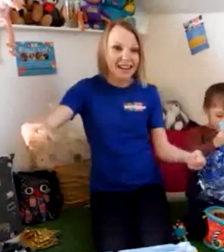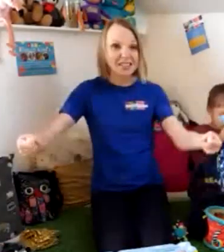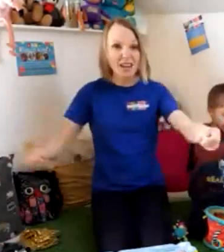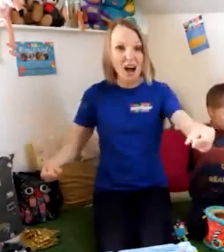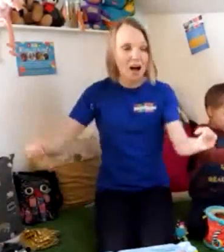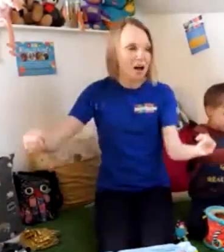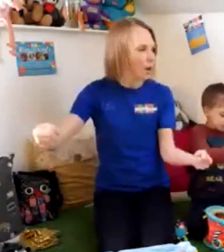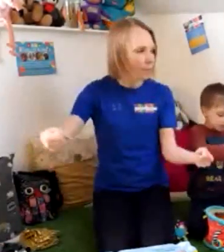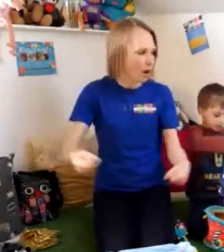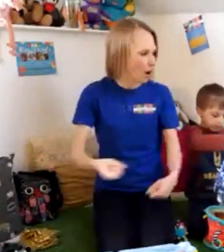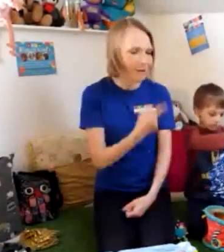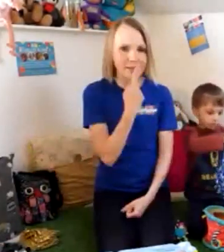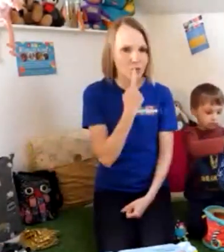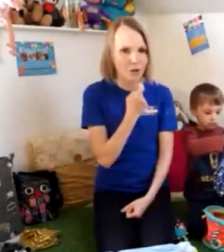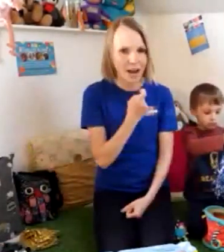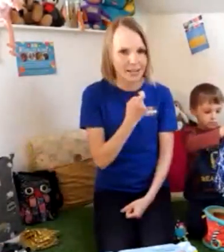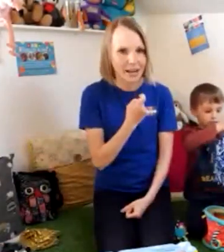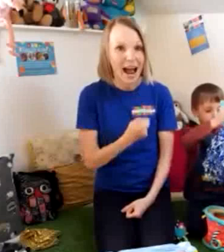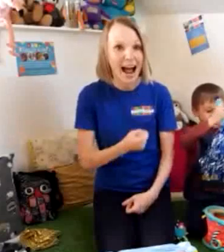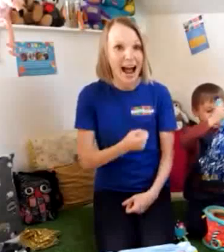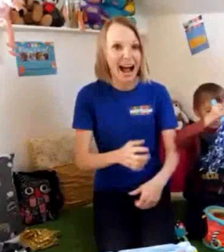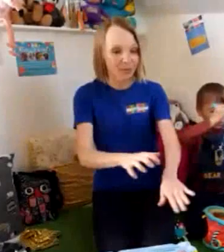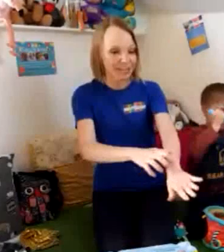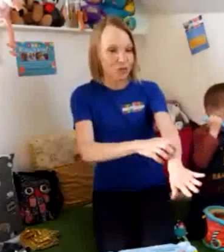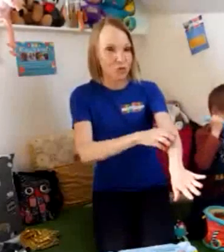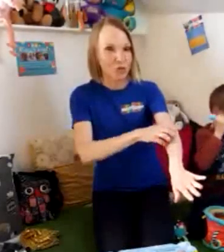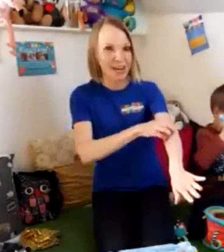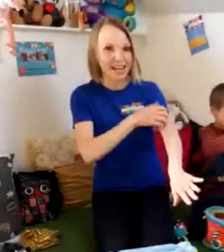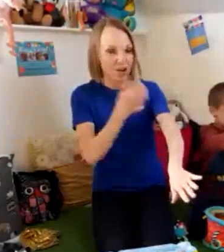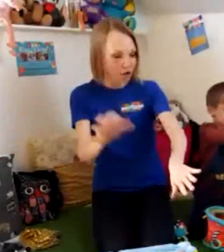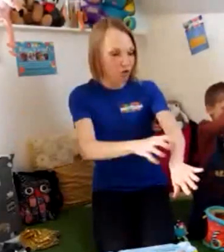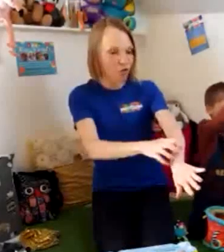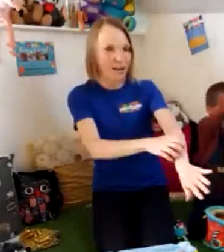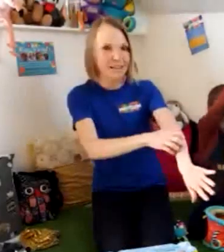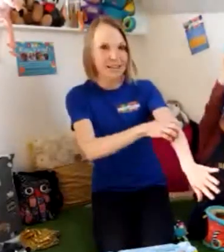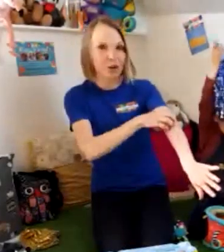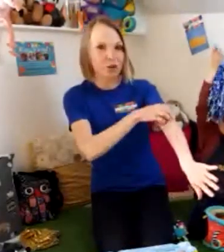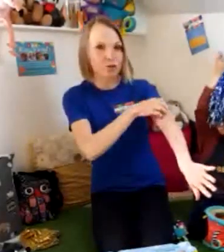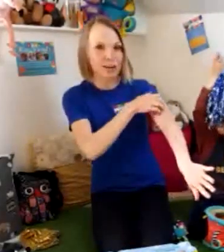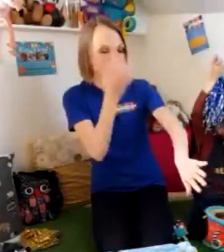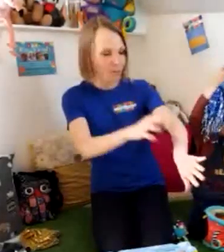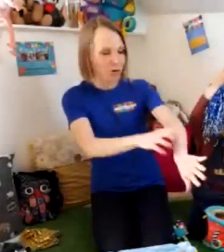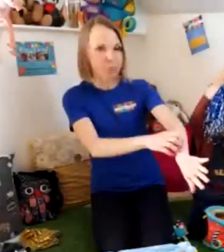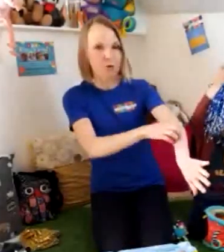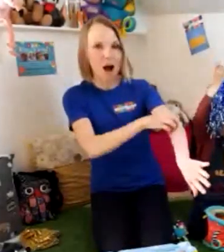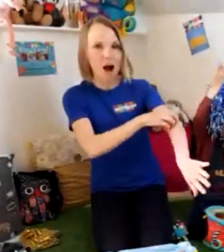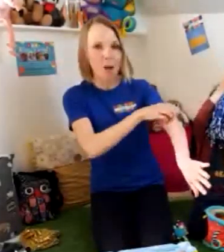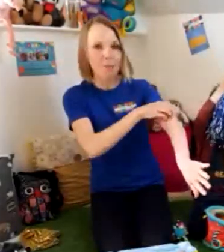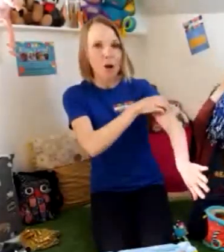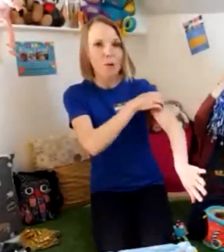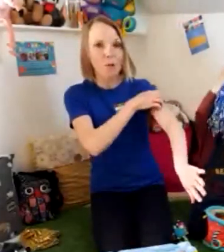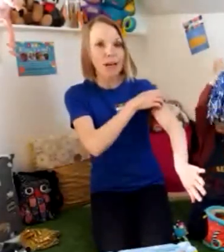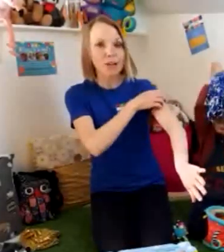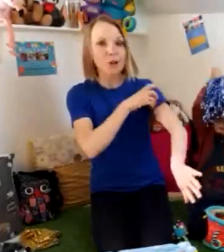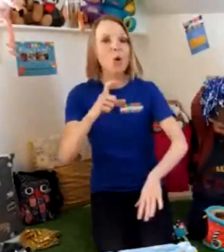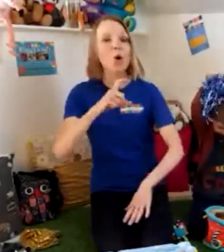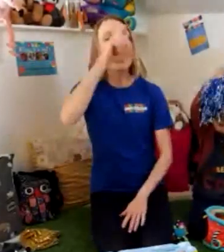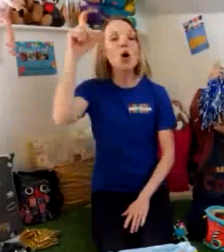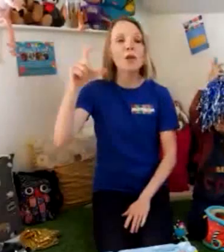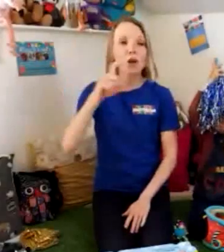tractor. But ours isn't red. Ours is green. So green is like you've got some grass growing up your arm. But we're going to do all the colours